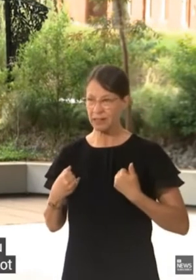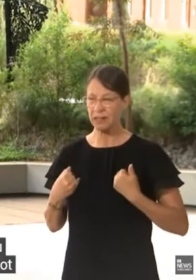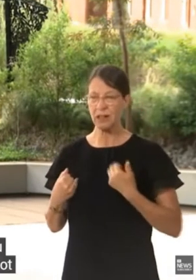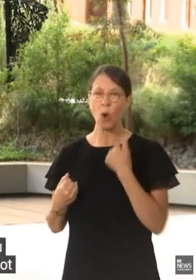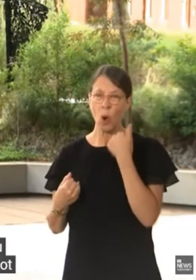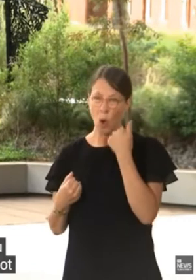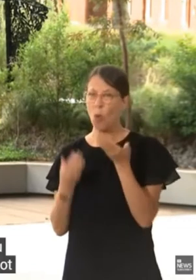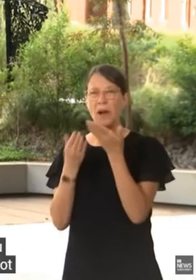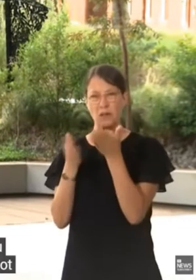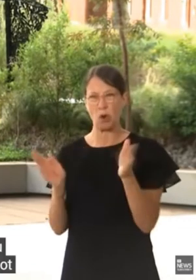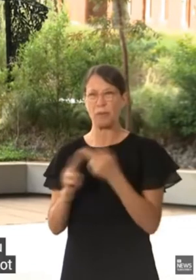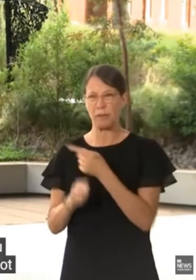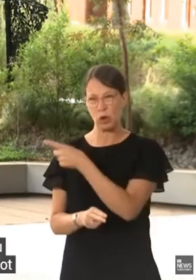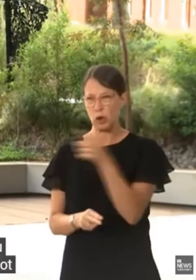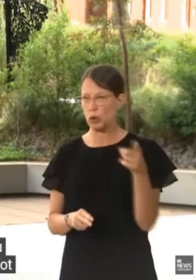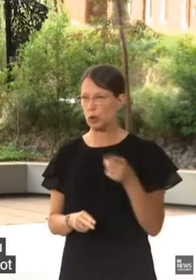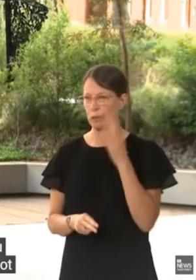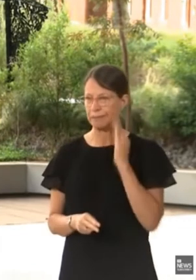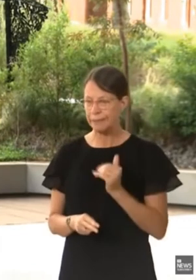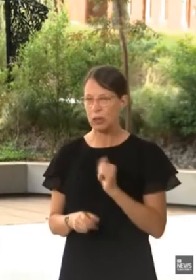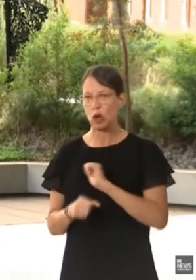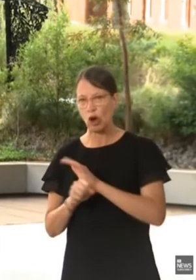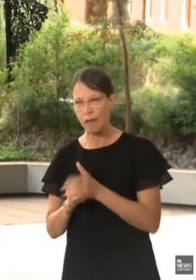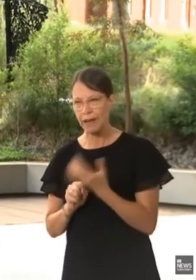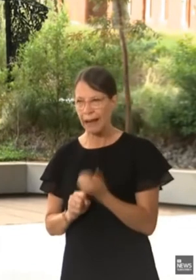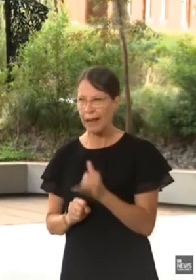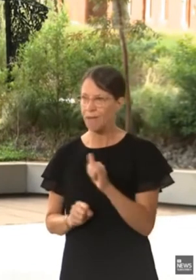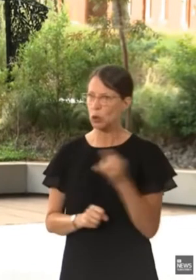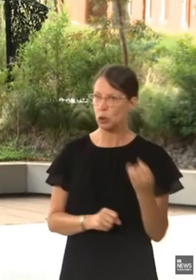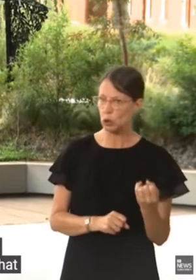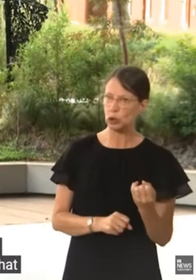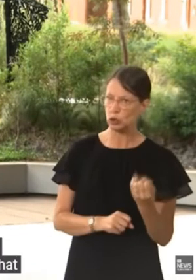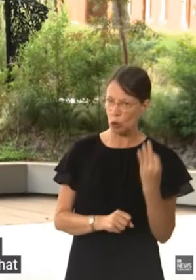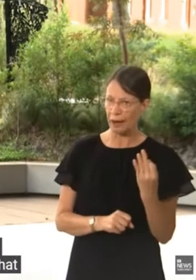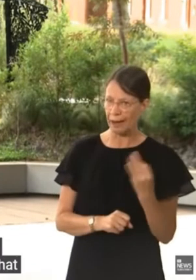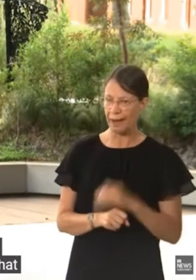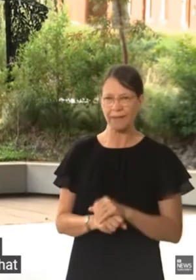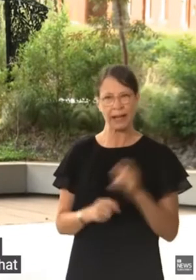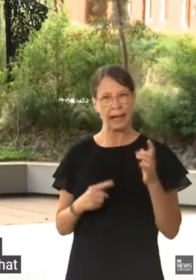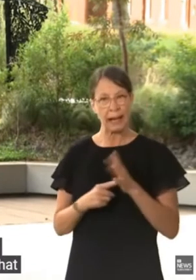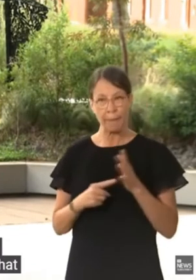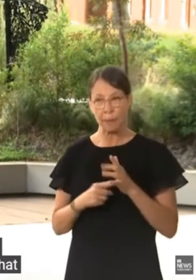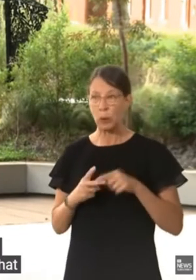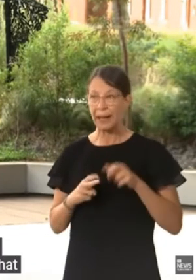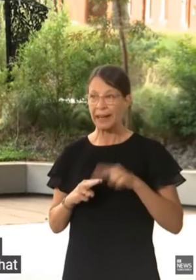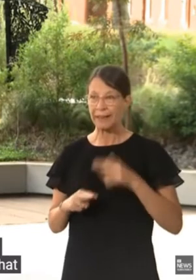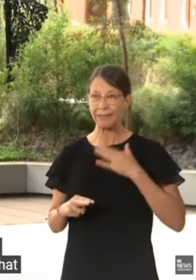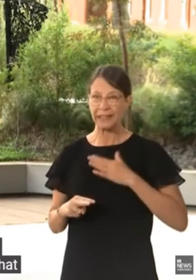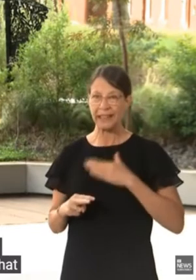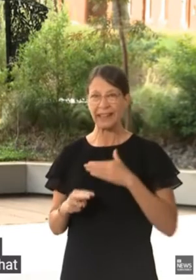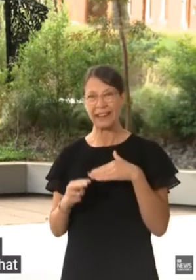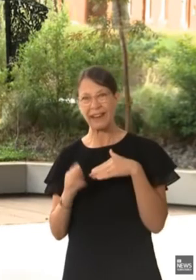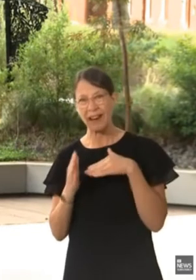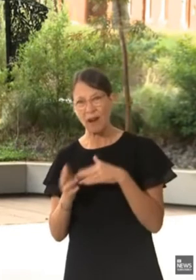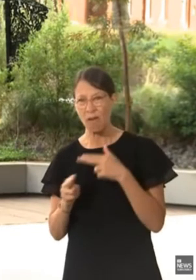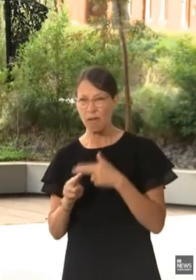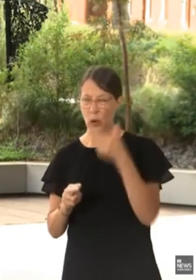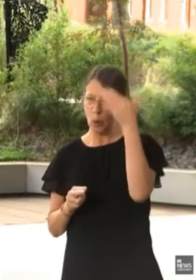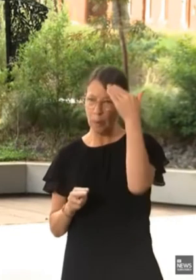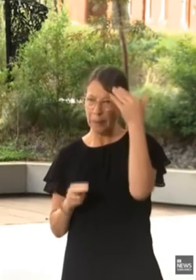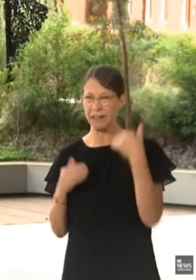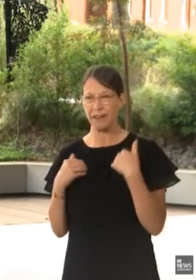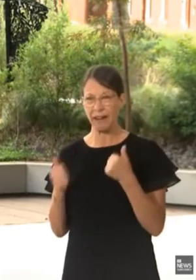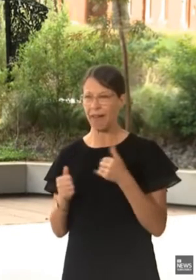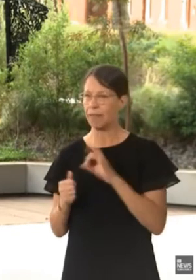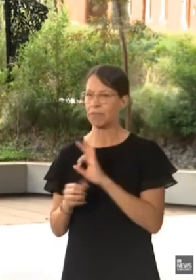open to you, whether you have COVID or not. It's really important that if you need support or advice, that you do